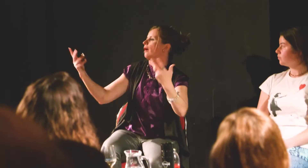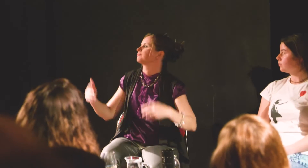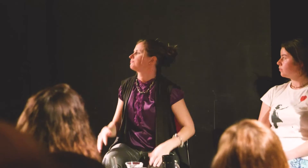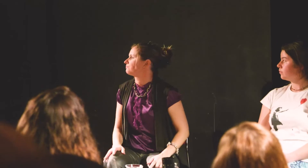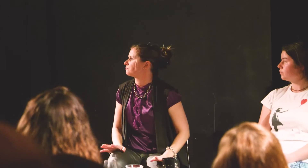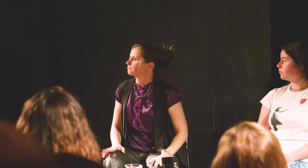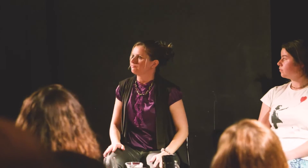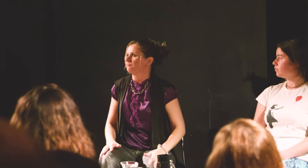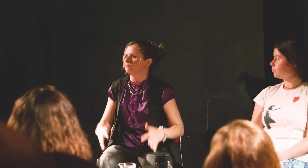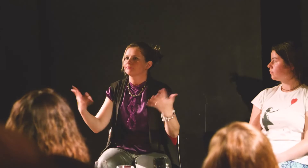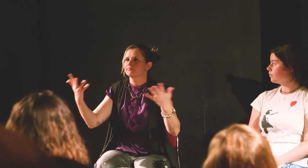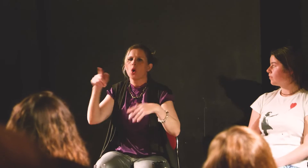say a sentence, say,